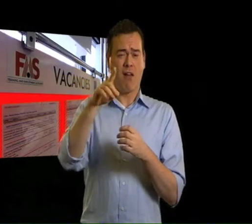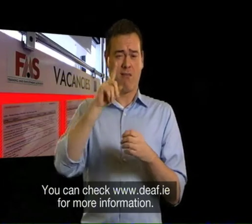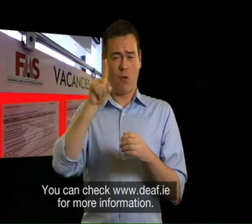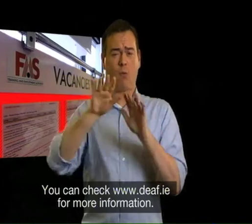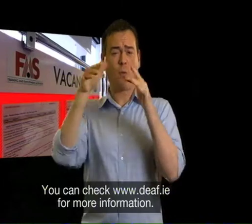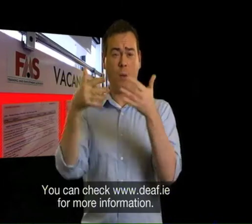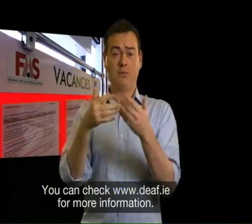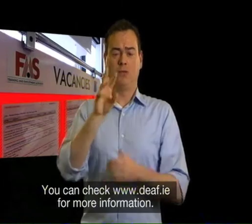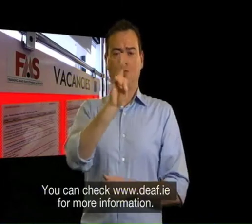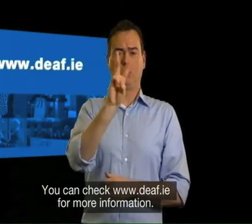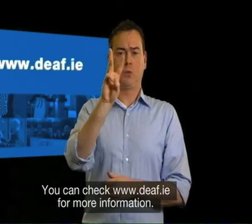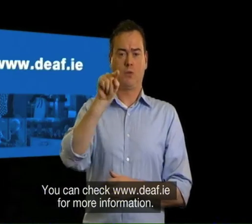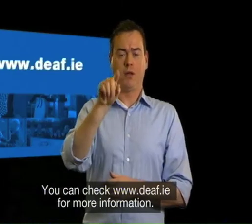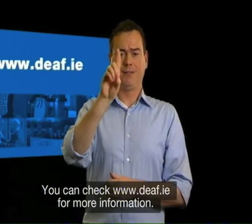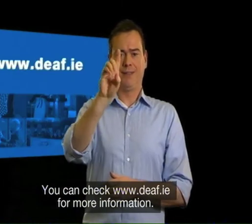You can check